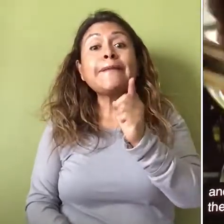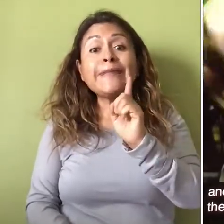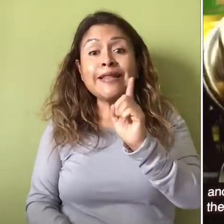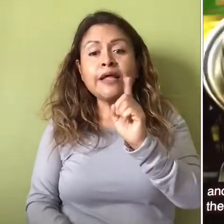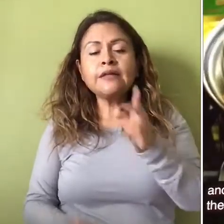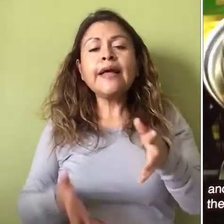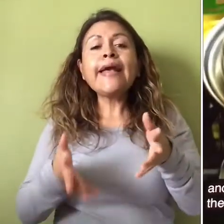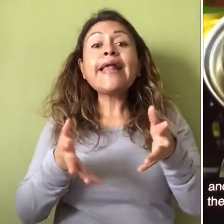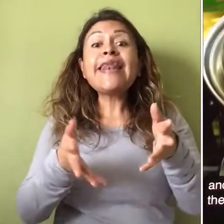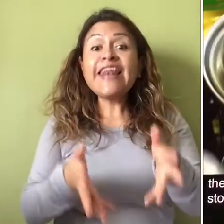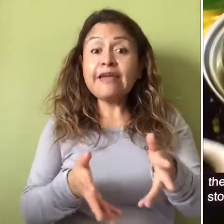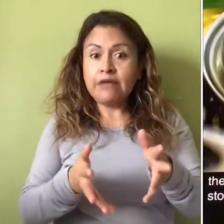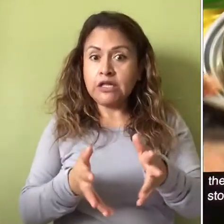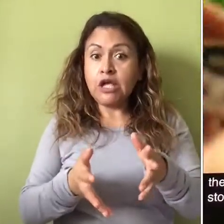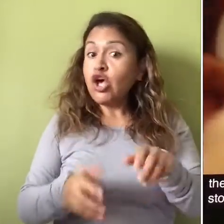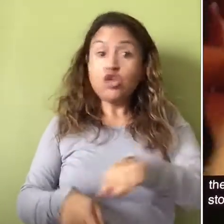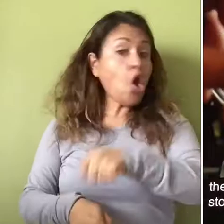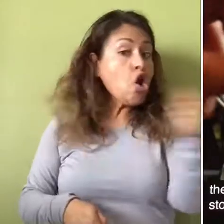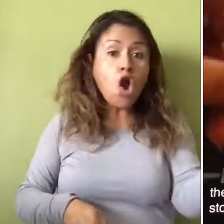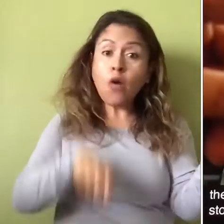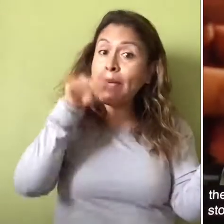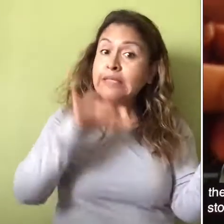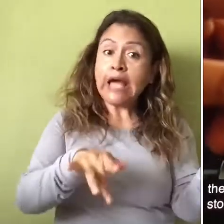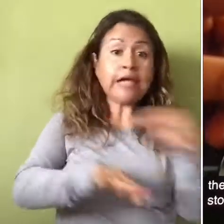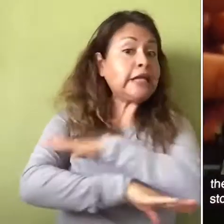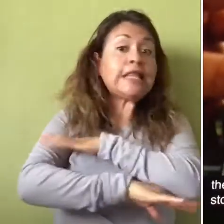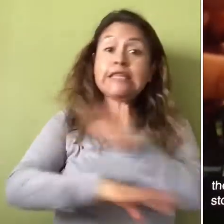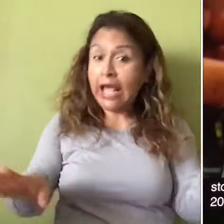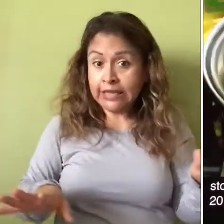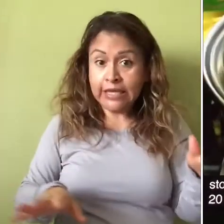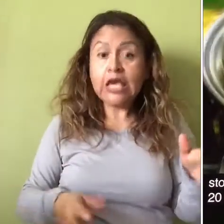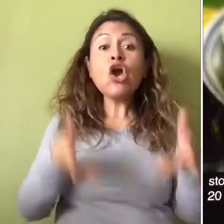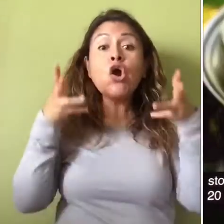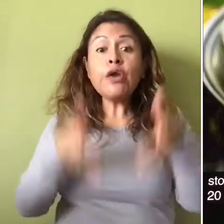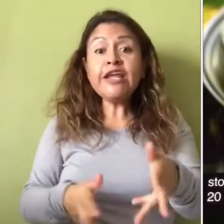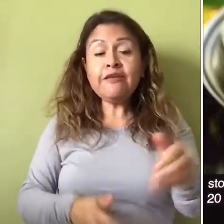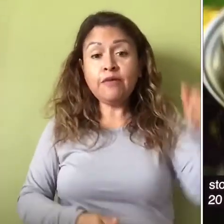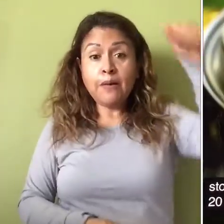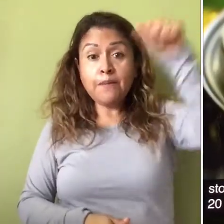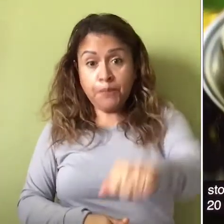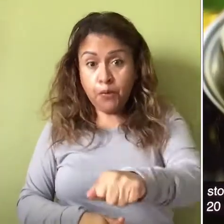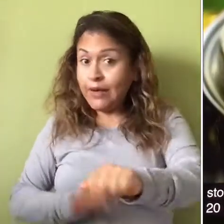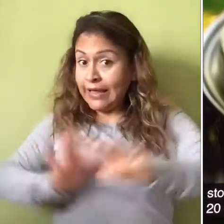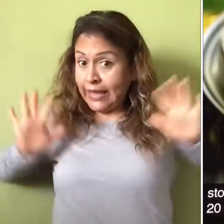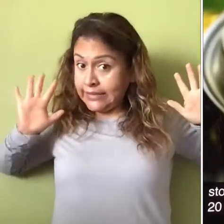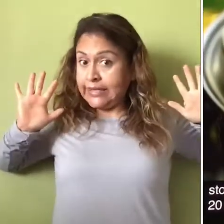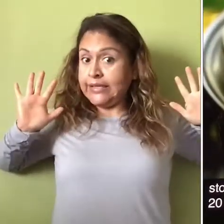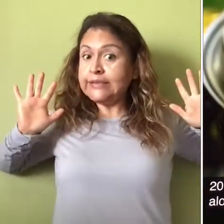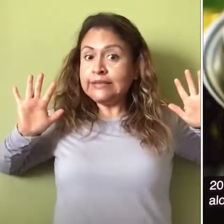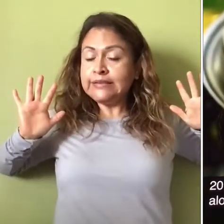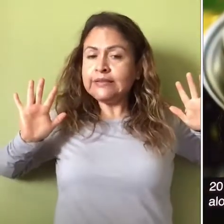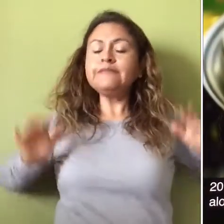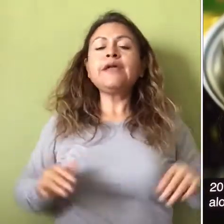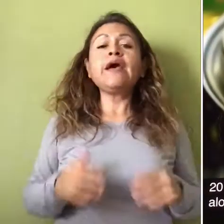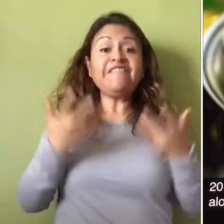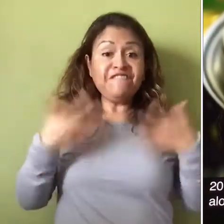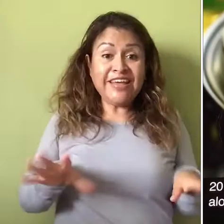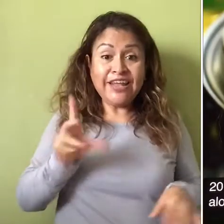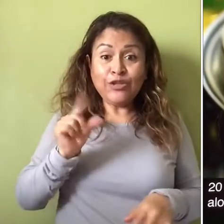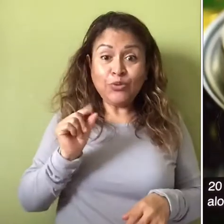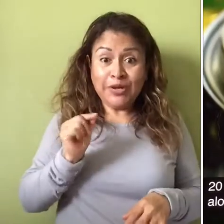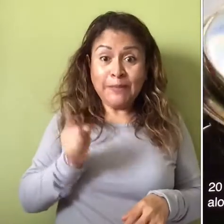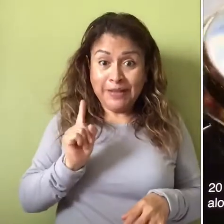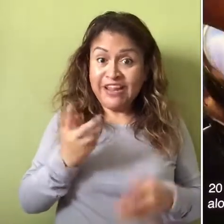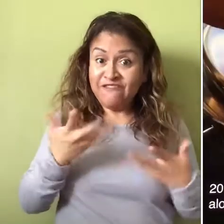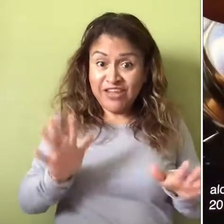you want to leave this alone for the full 20 minutes. Once those 20 minutes are up, you want to turn the heat off, and you want to lift the lid of your pan, let all